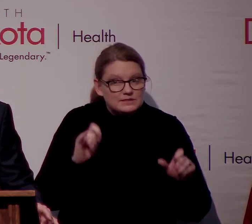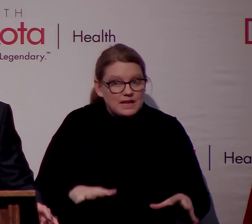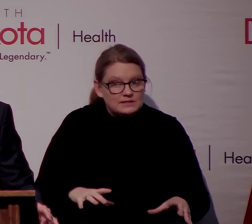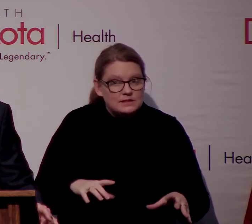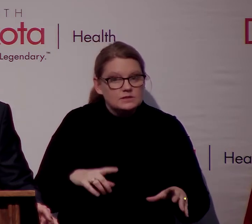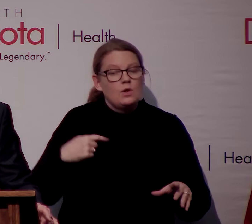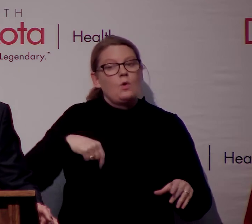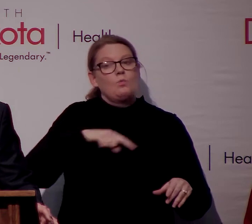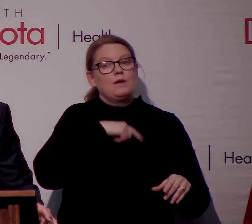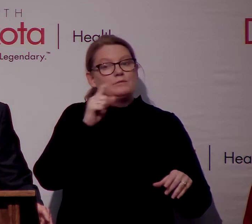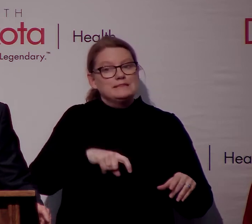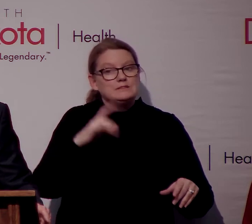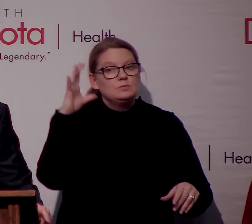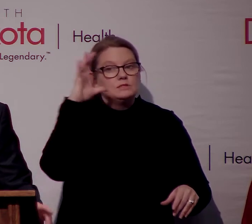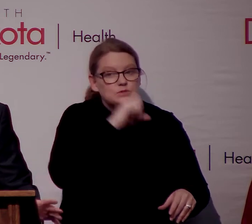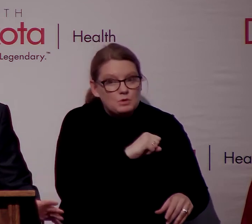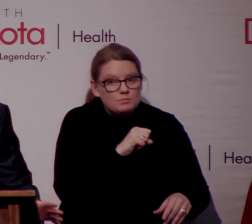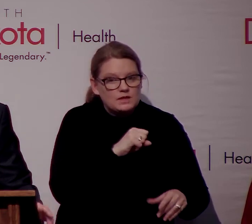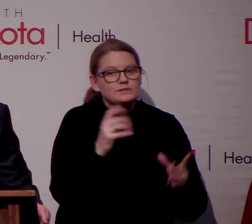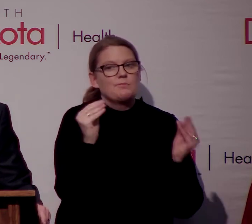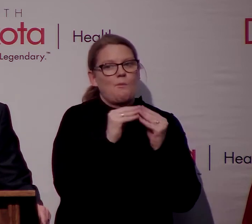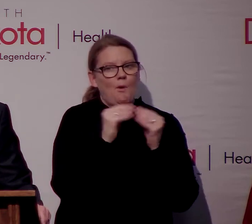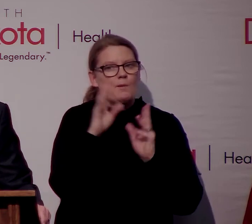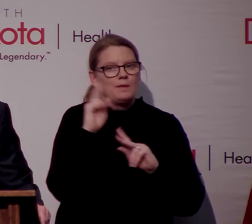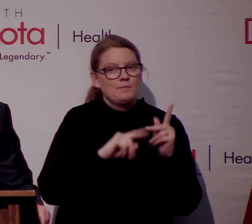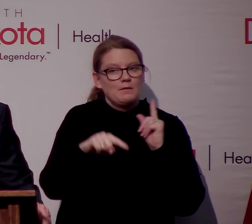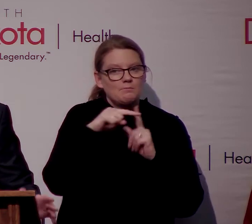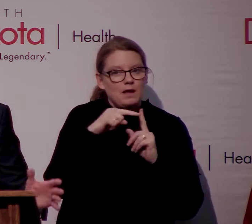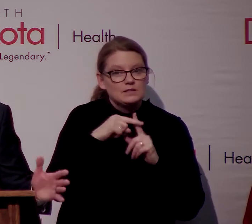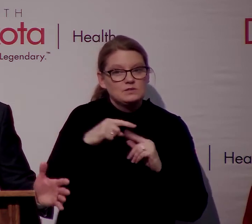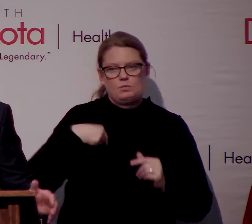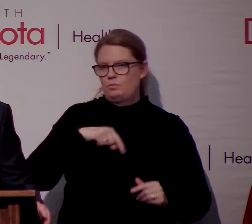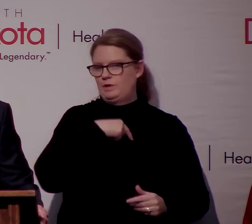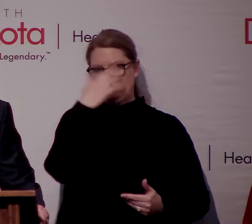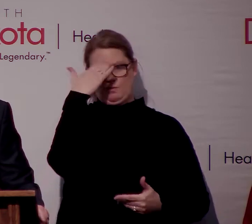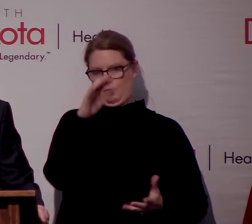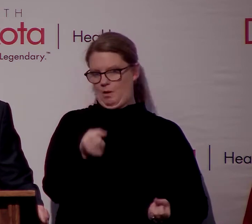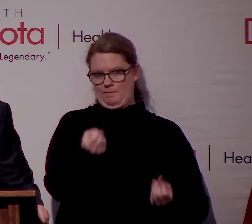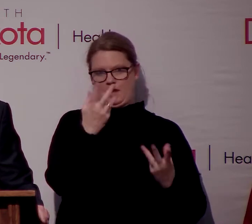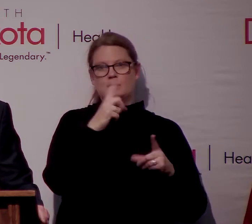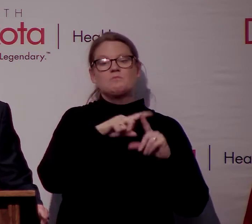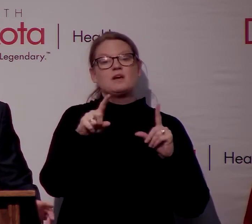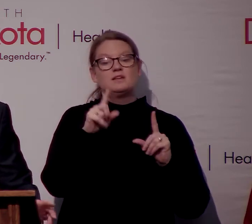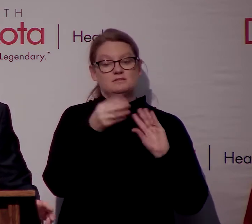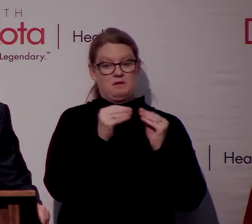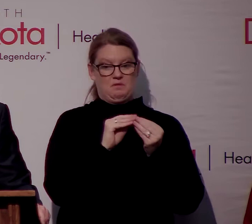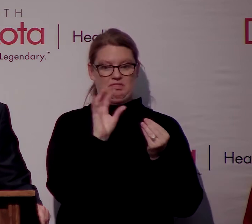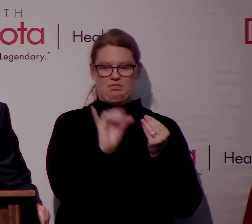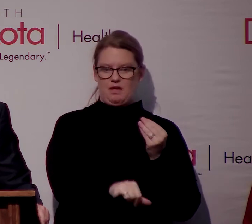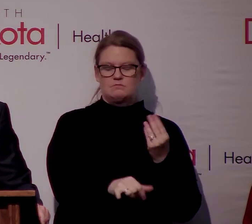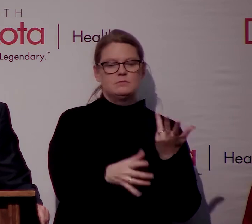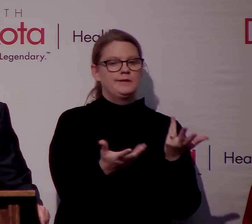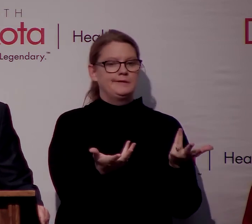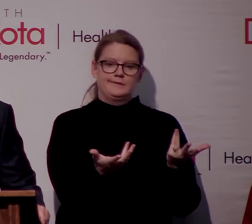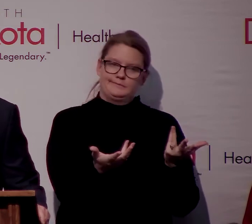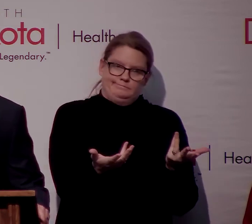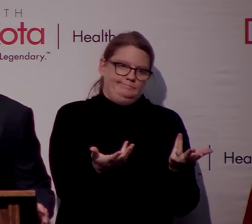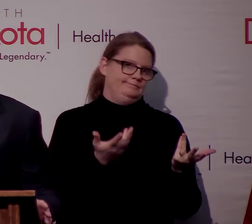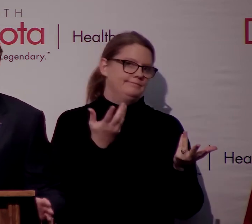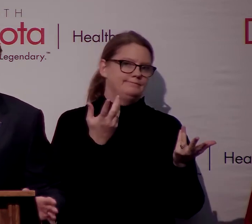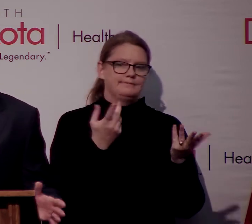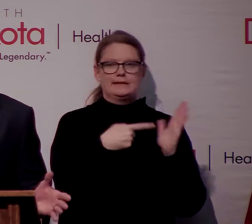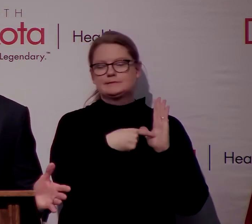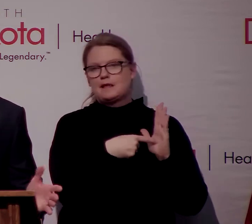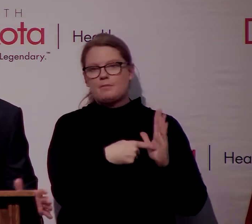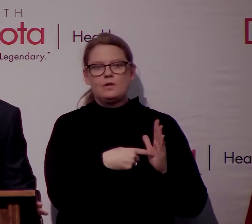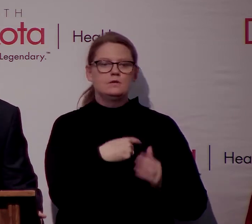in our state than what we are aware of. We don't know how many, but whatever that number might be, let's say instead